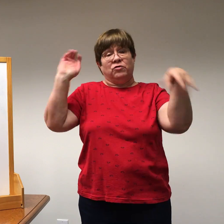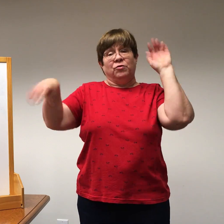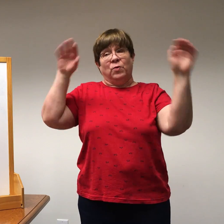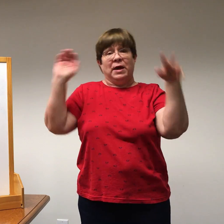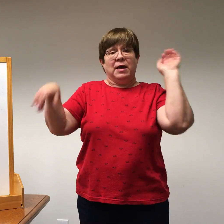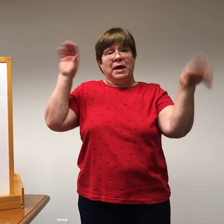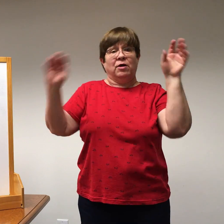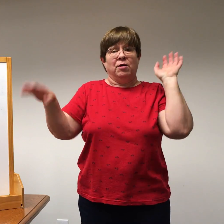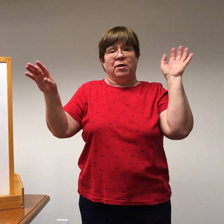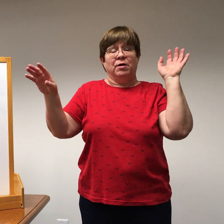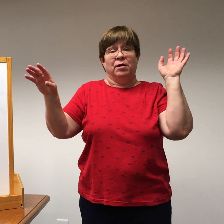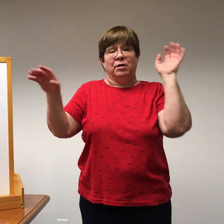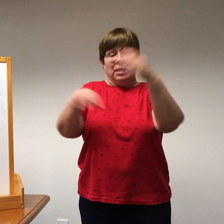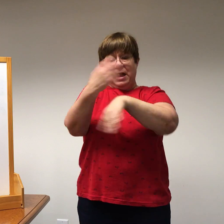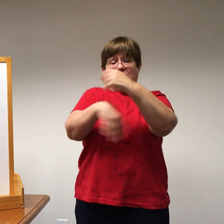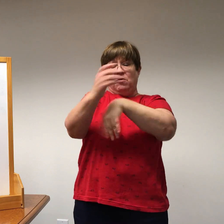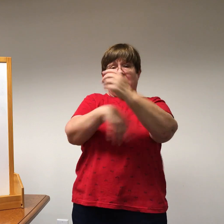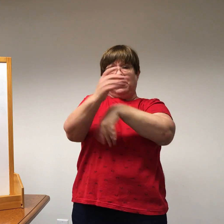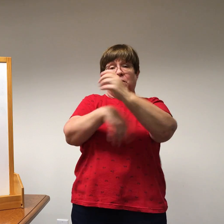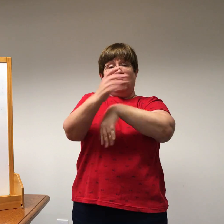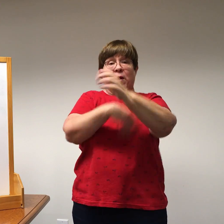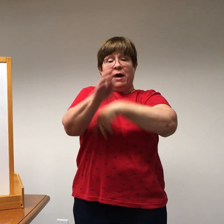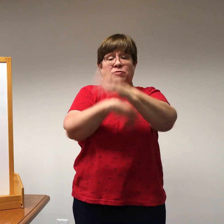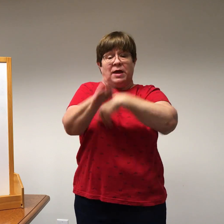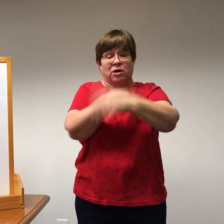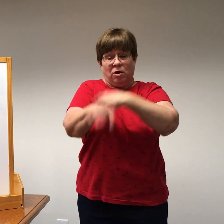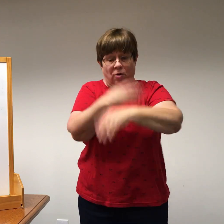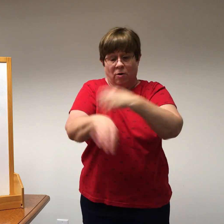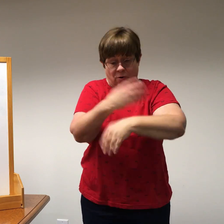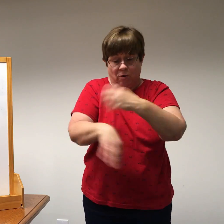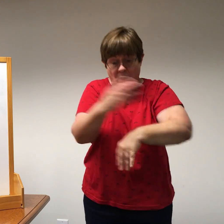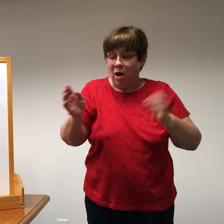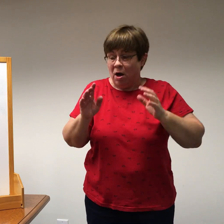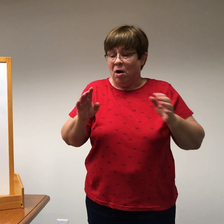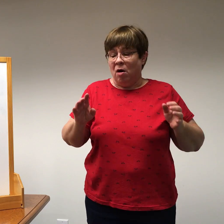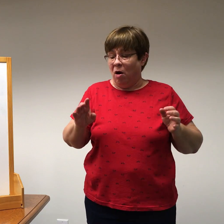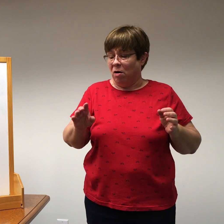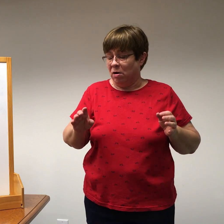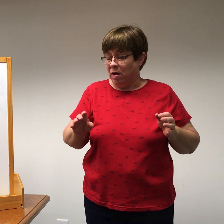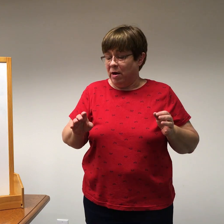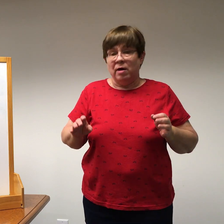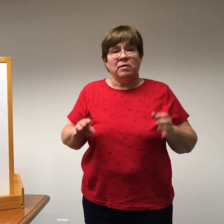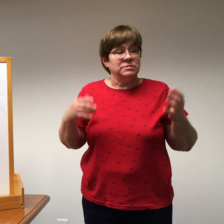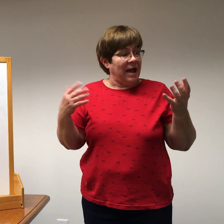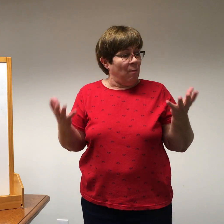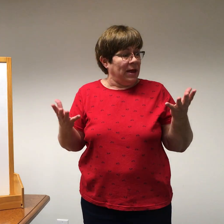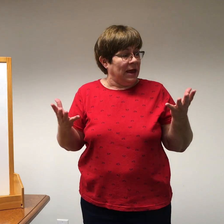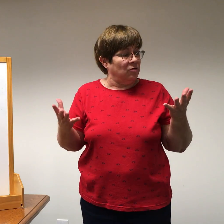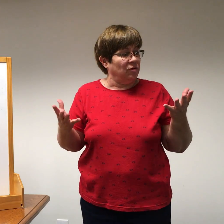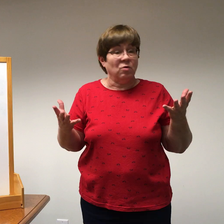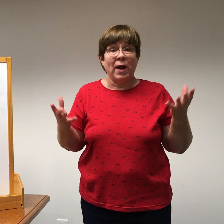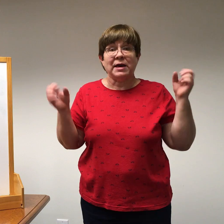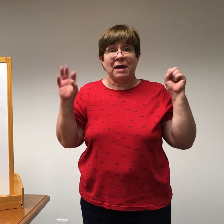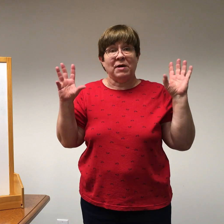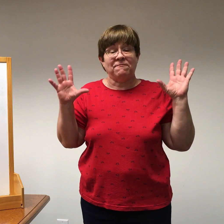to wiggle, and around they go. Now my hands are awake and my